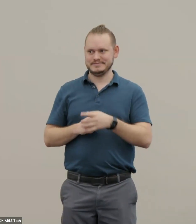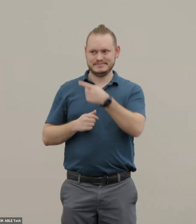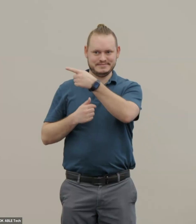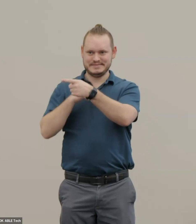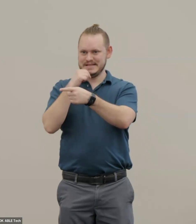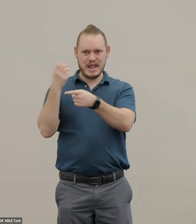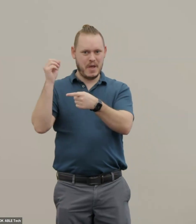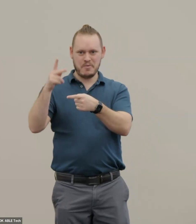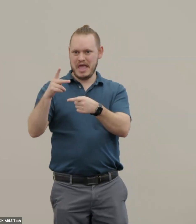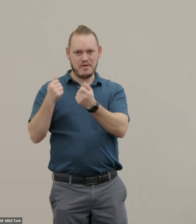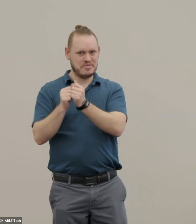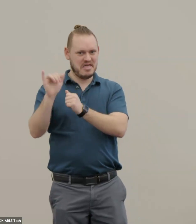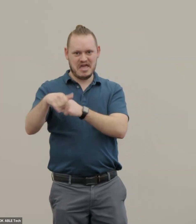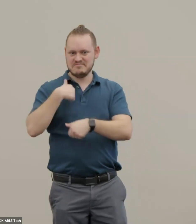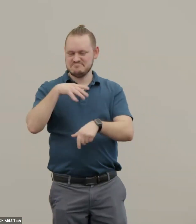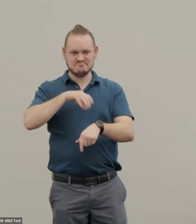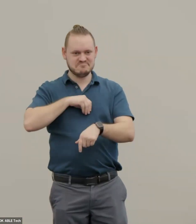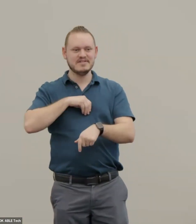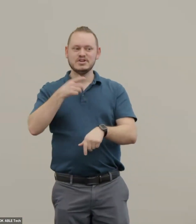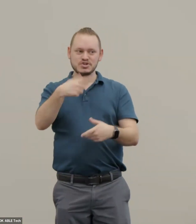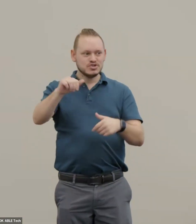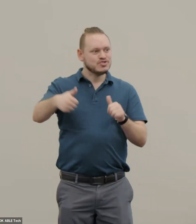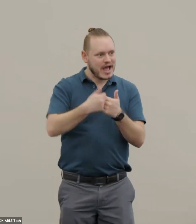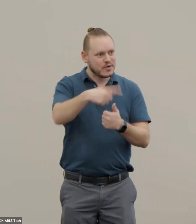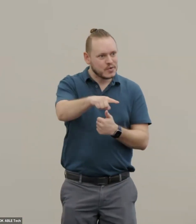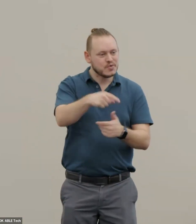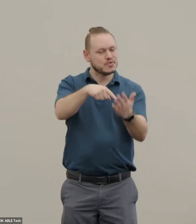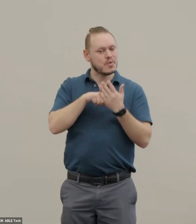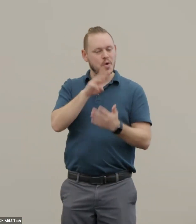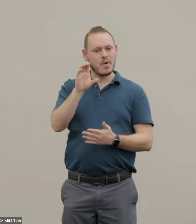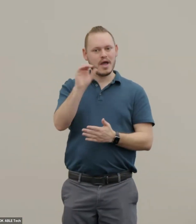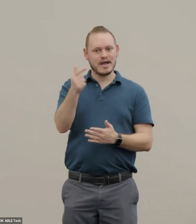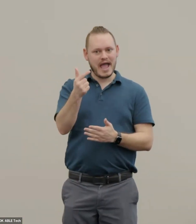And I challenge any of you to show me in the WCAG